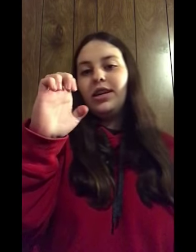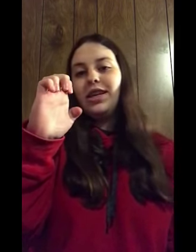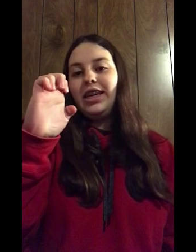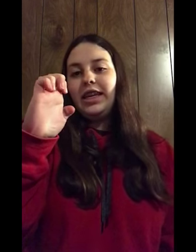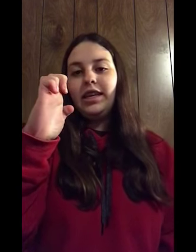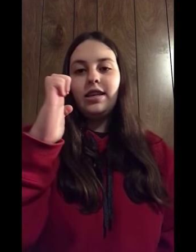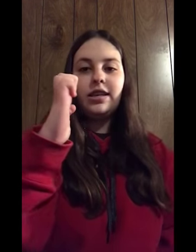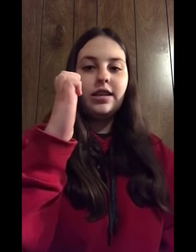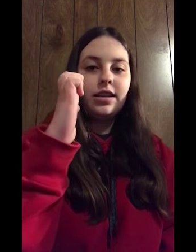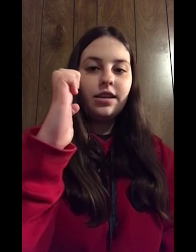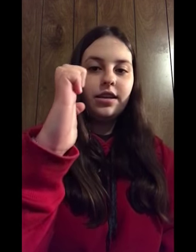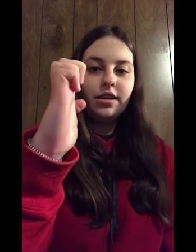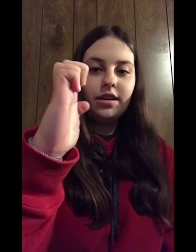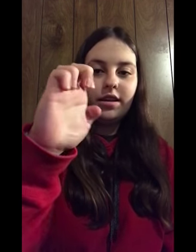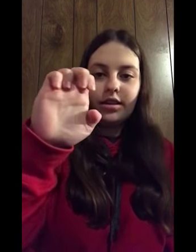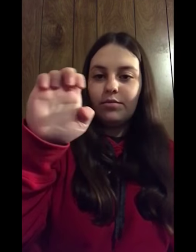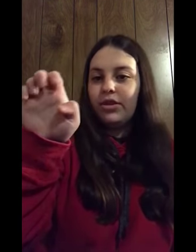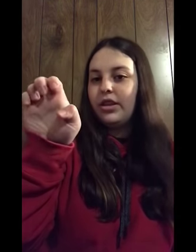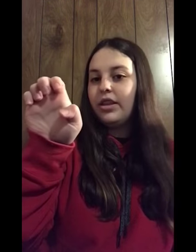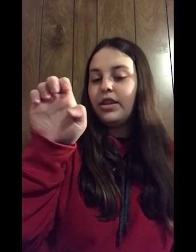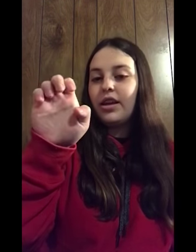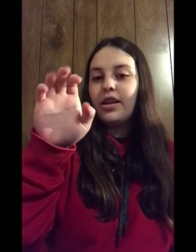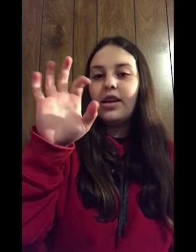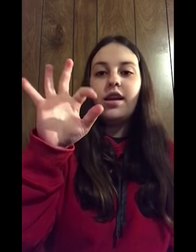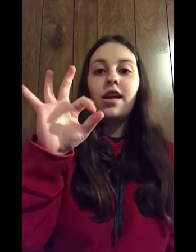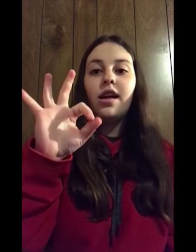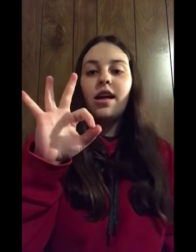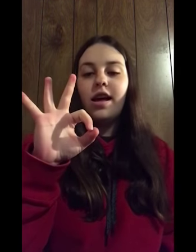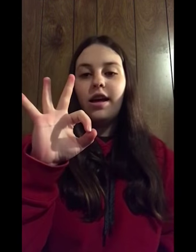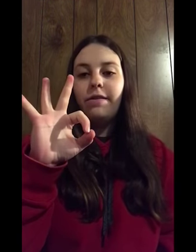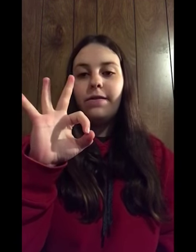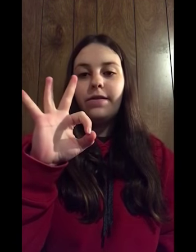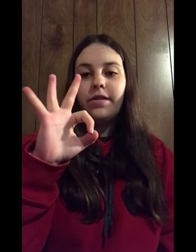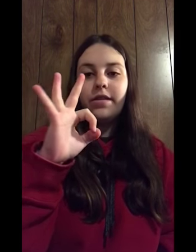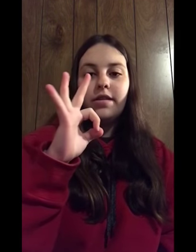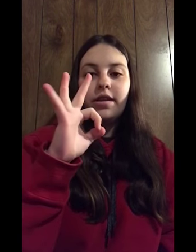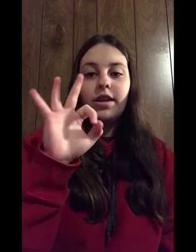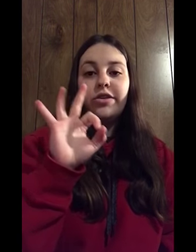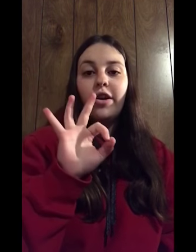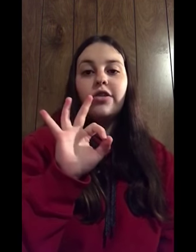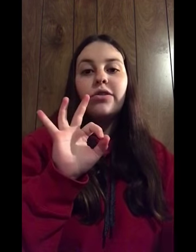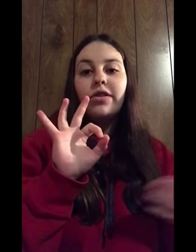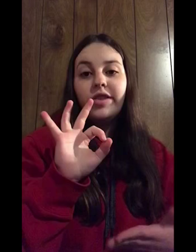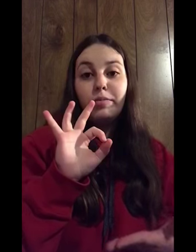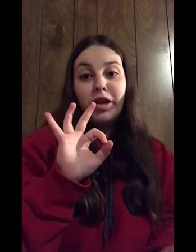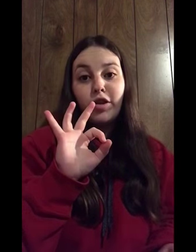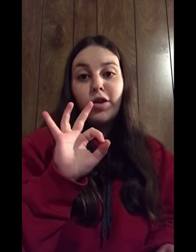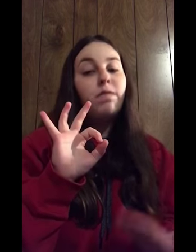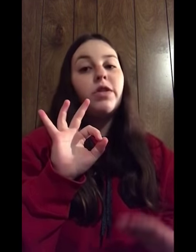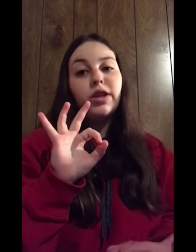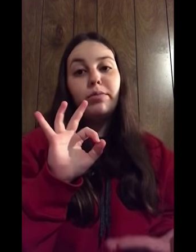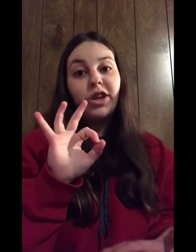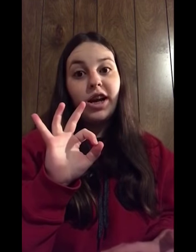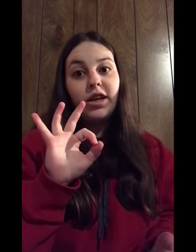E, I'm completely in the back. F, it's also the same hand shape for the number nine.